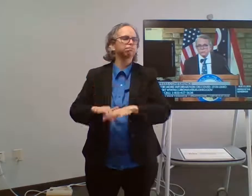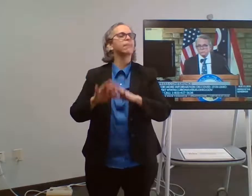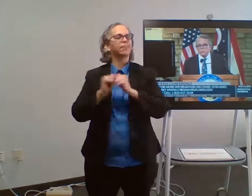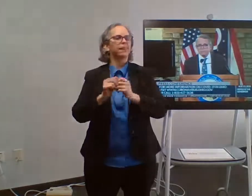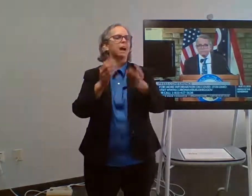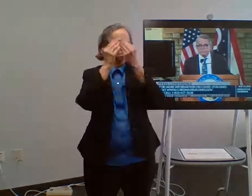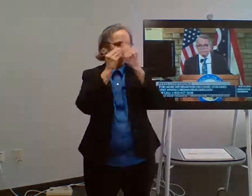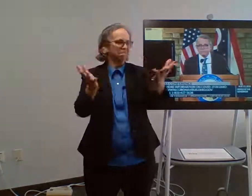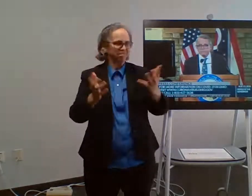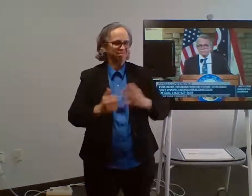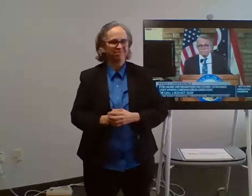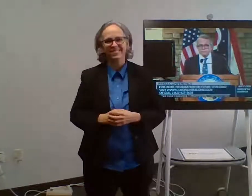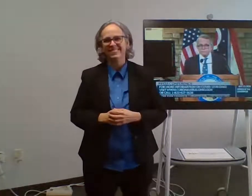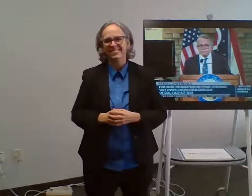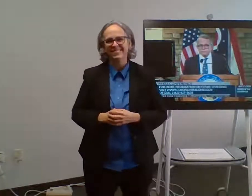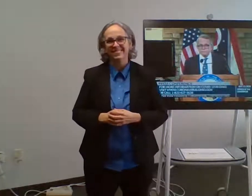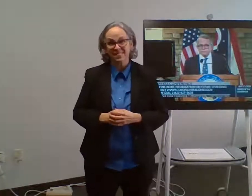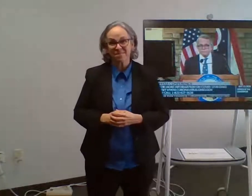Tuesday.